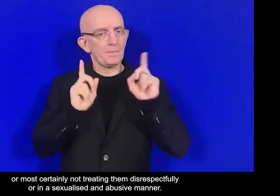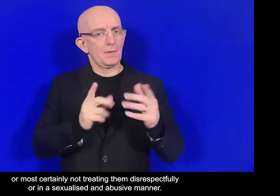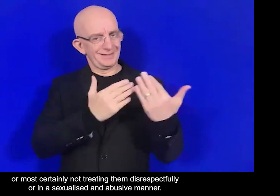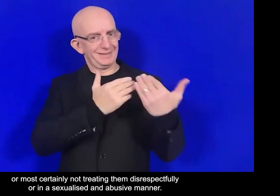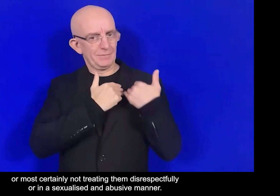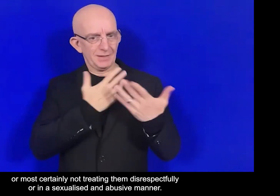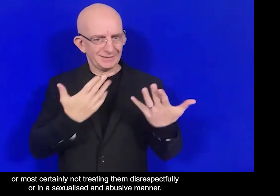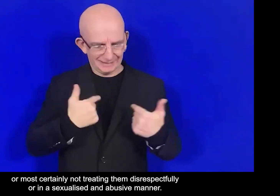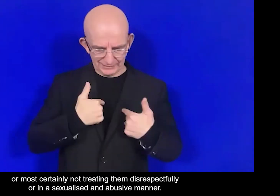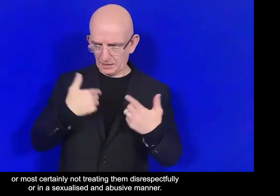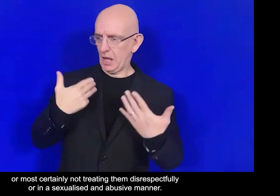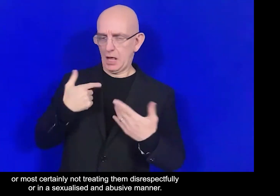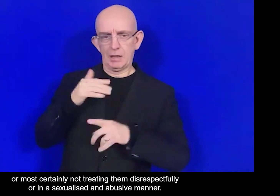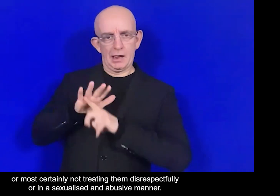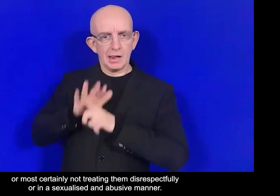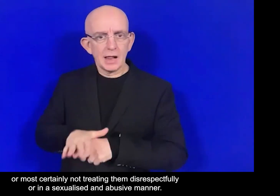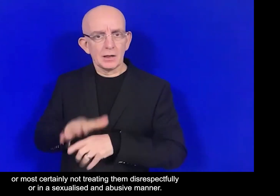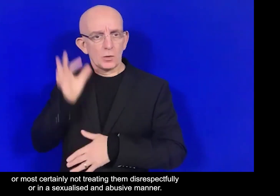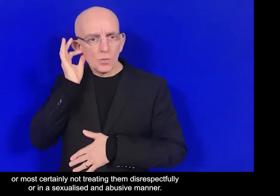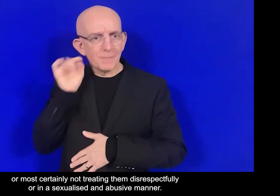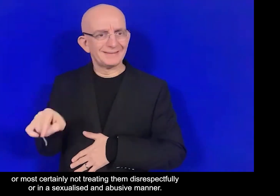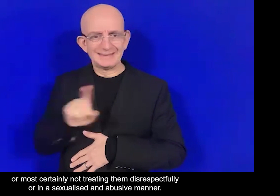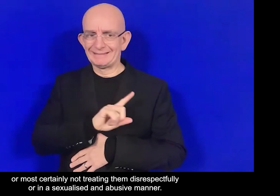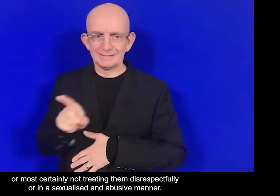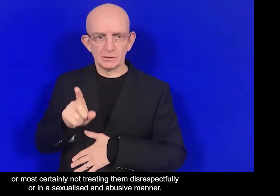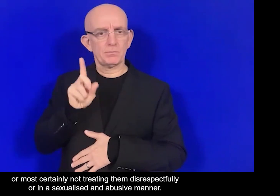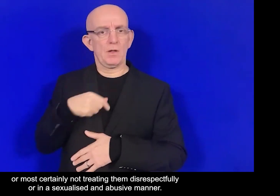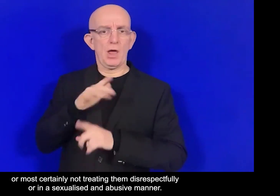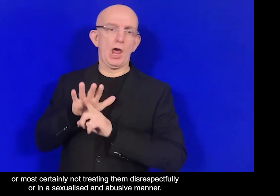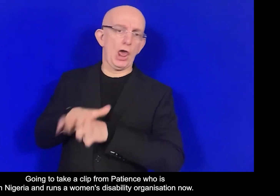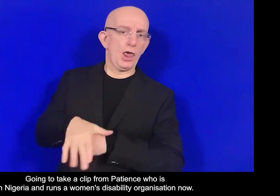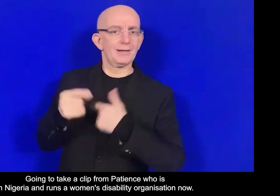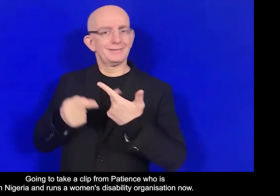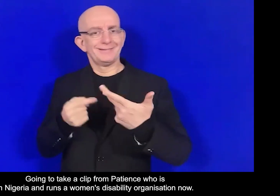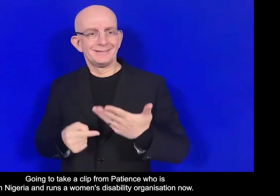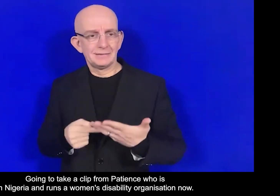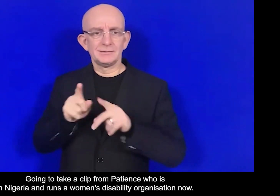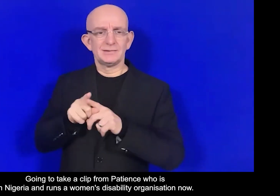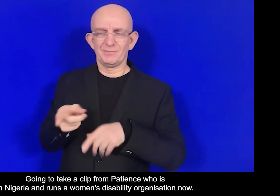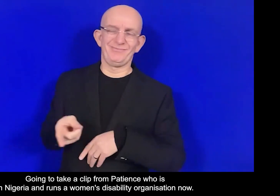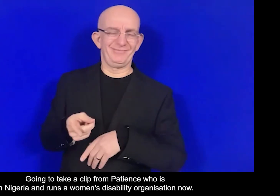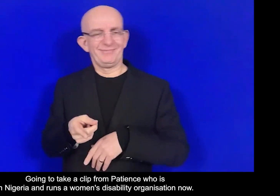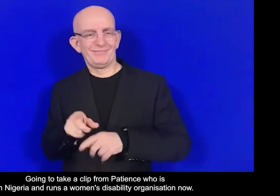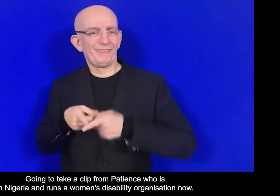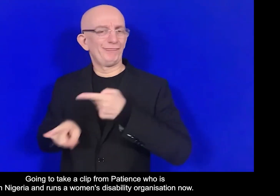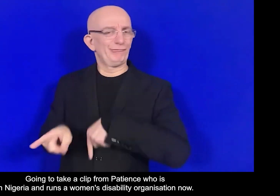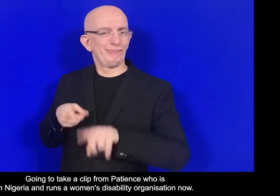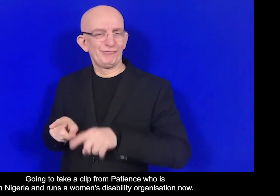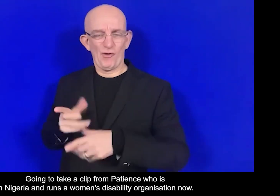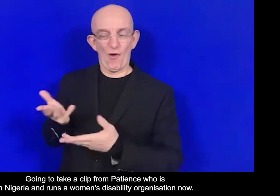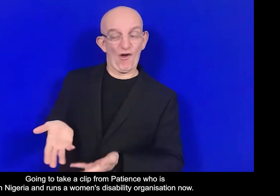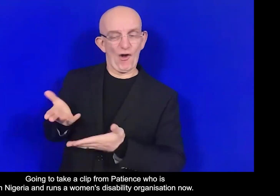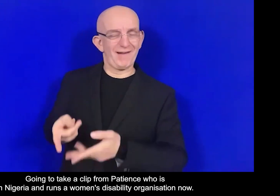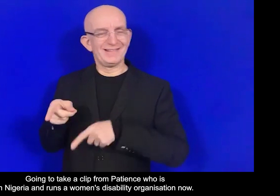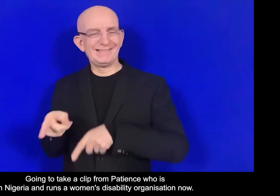a sexualized and abusive manner. I'm going to take a clip from Patience,